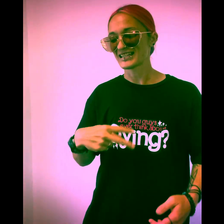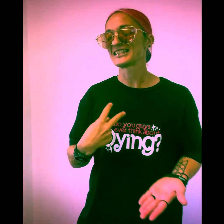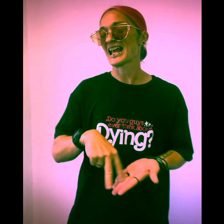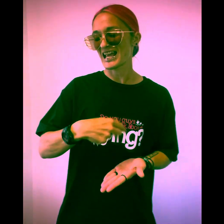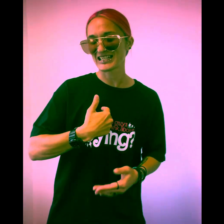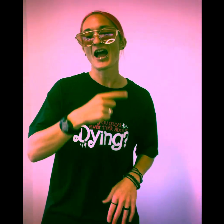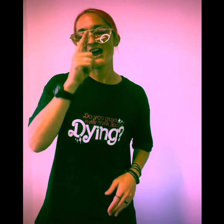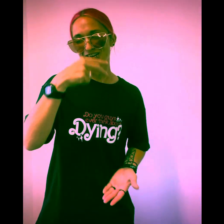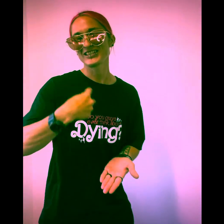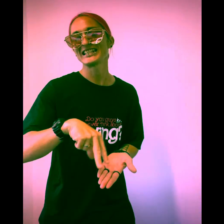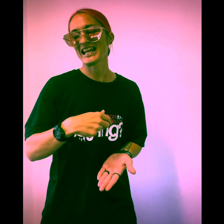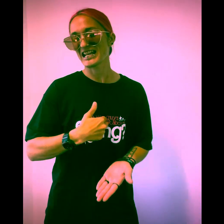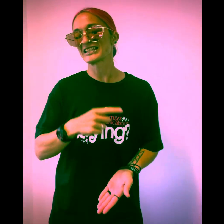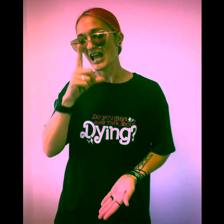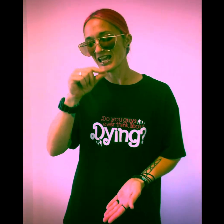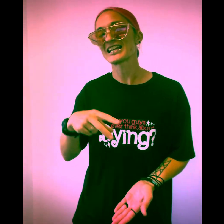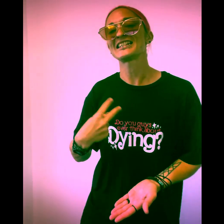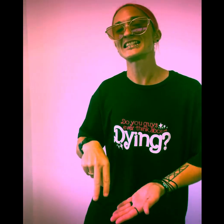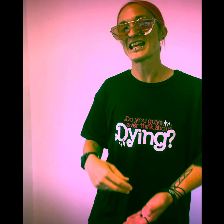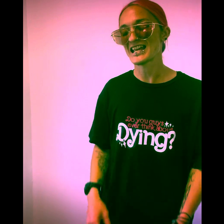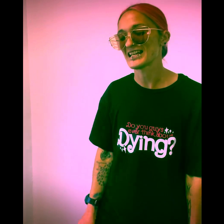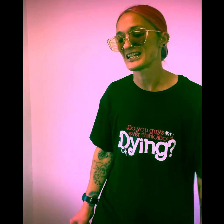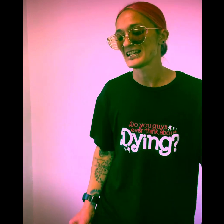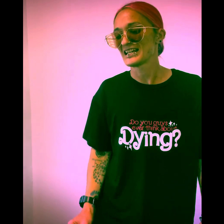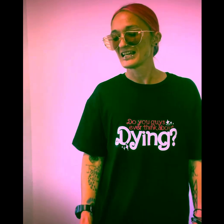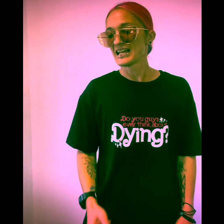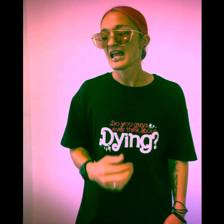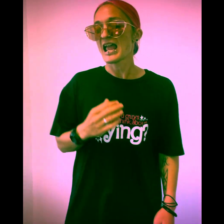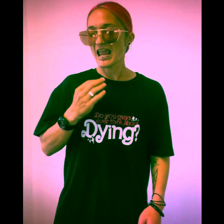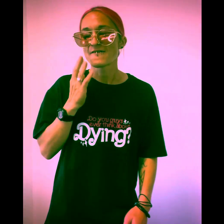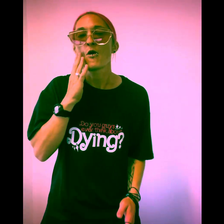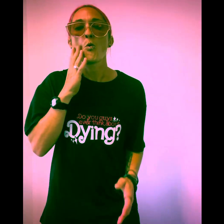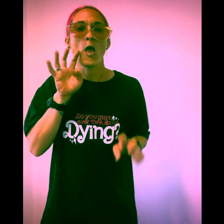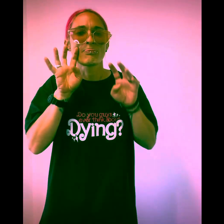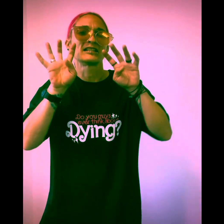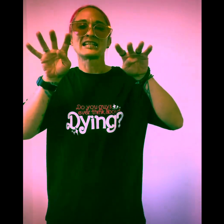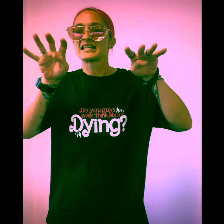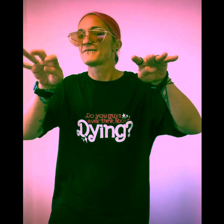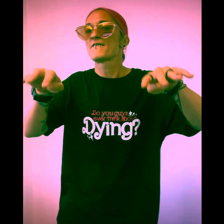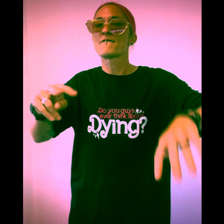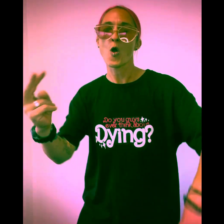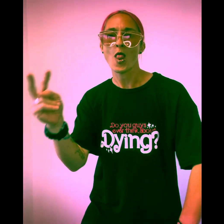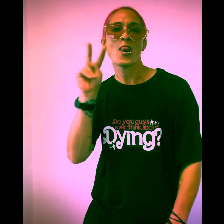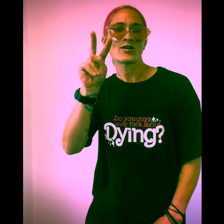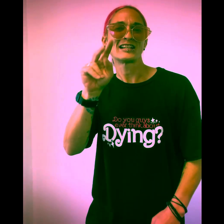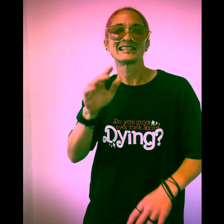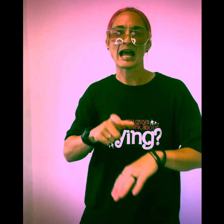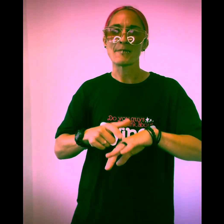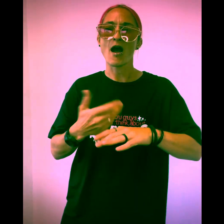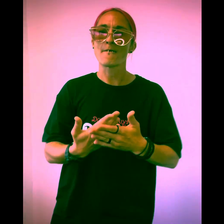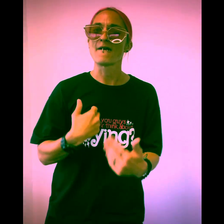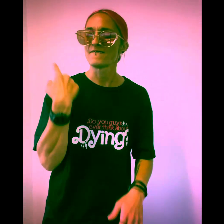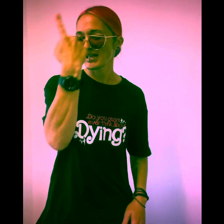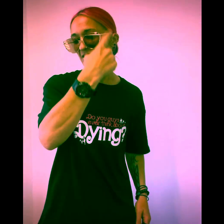dance, I could dance, I could dance Even when my tears are flowing, I've got diamonds on my face